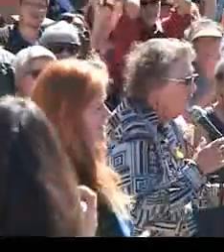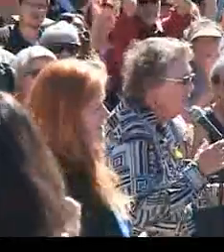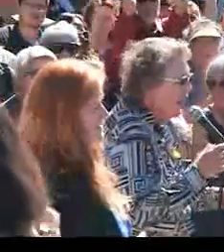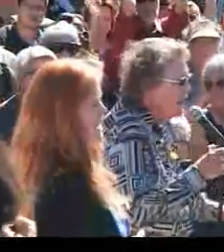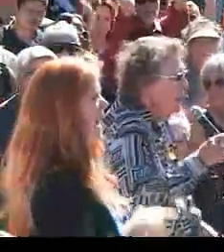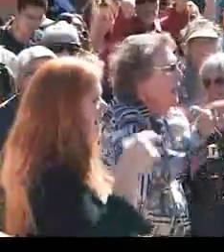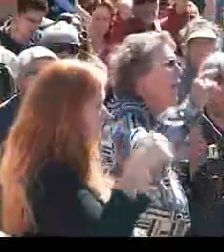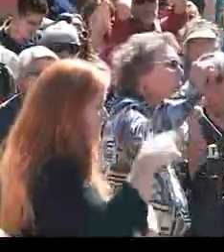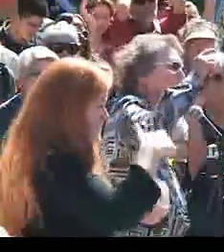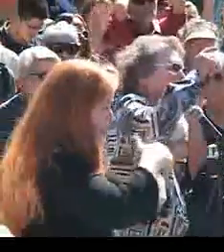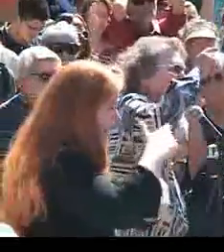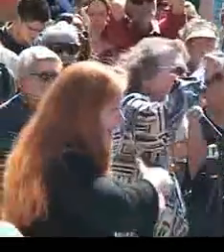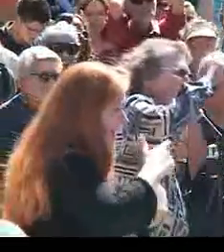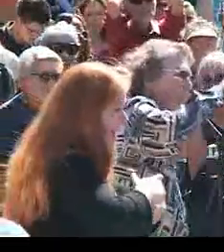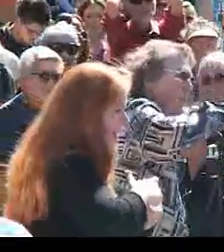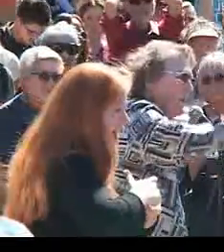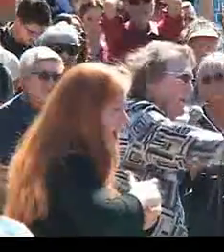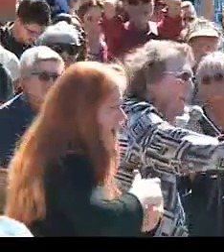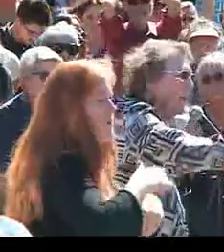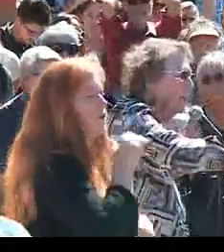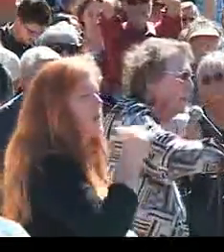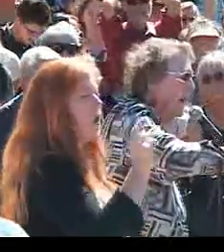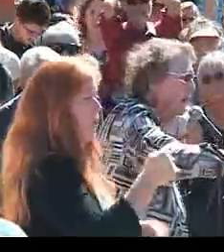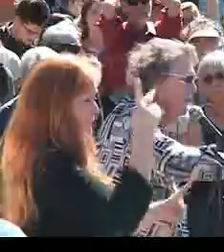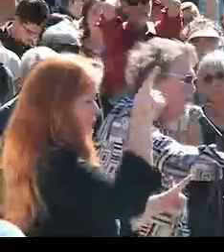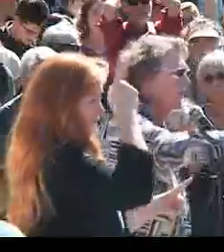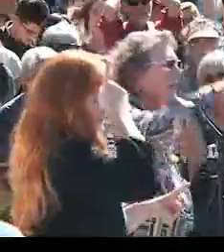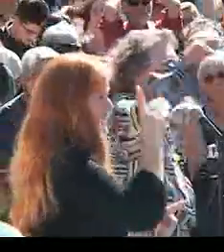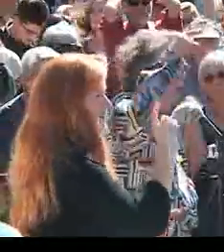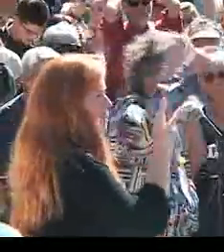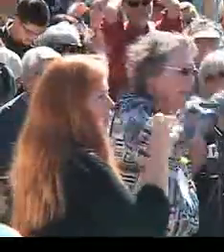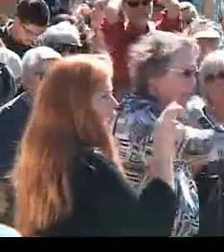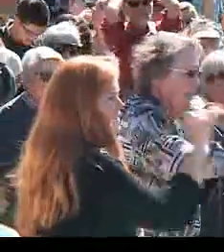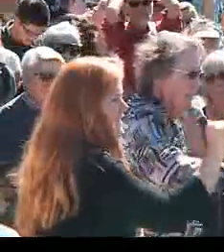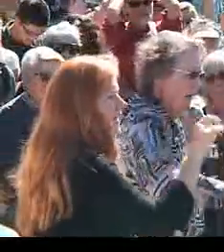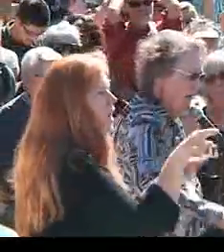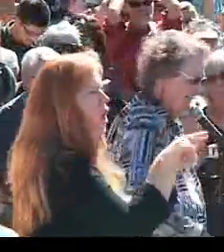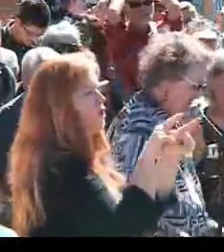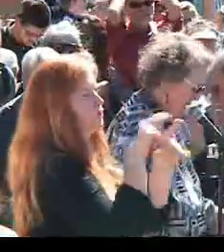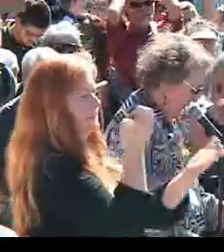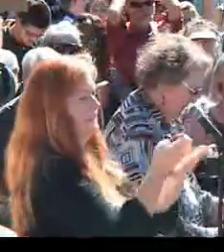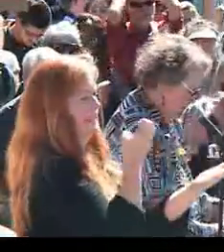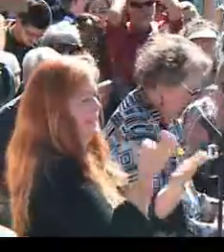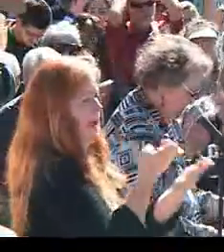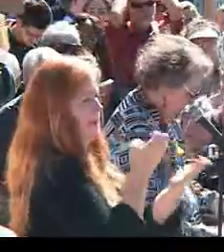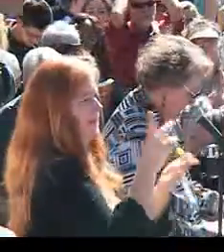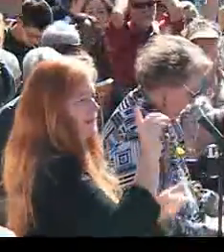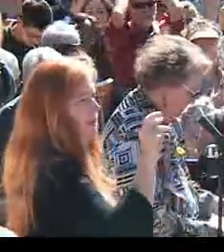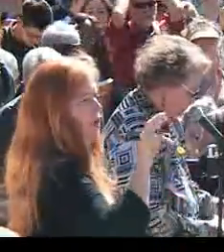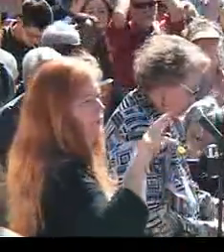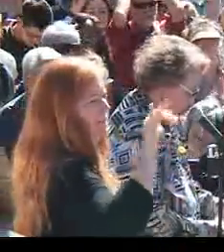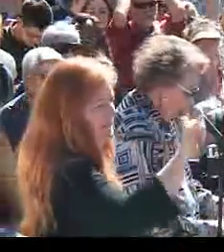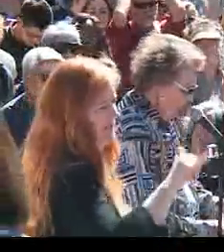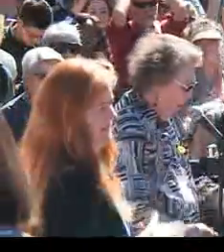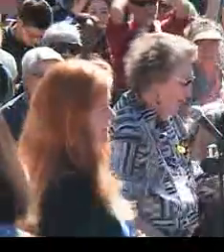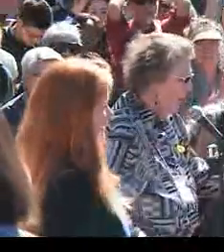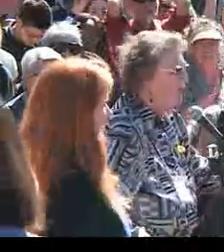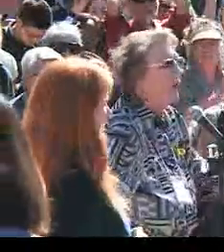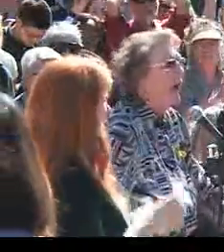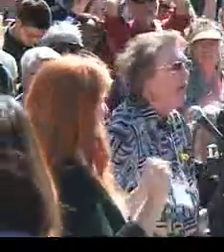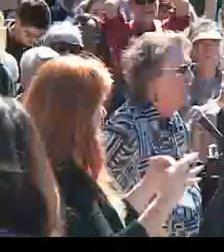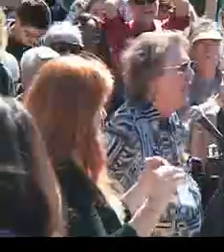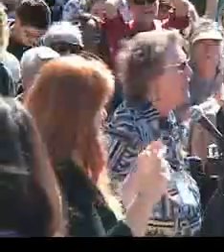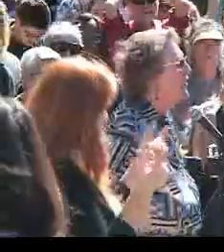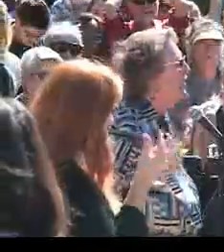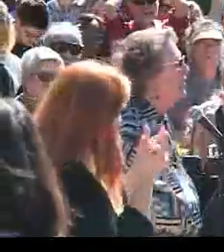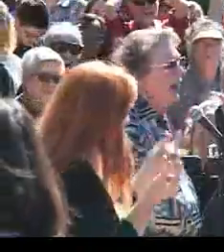And this time, it will be not only a political democracy, it will be an economic democracy as well. So here's